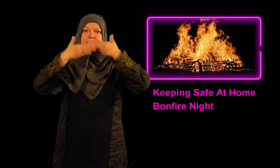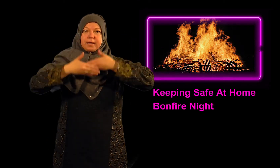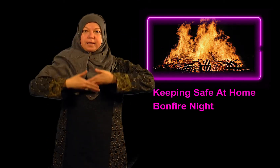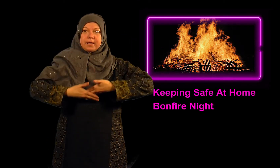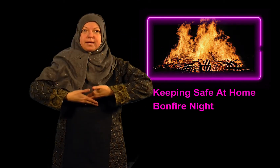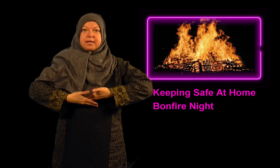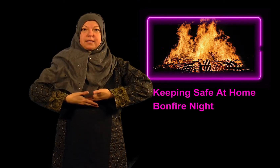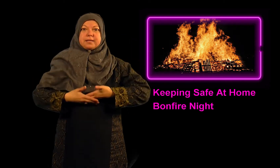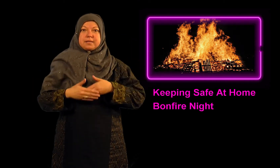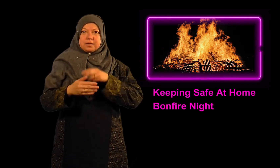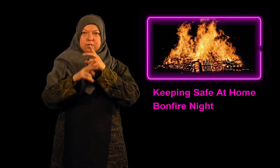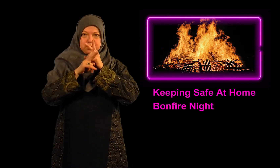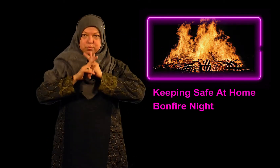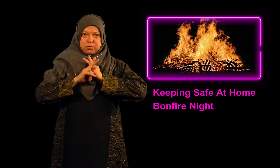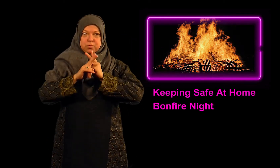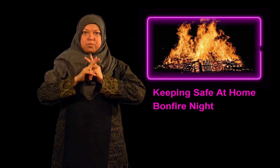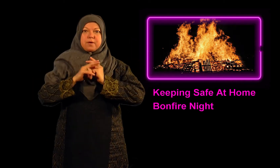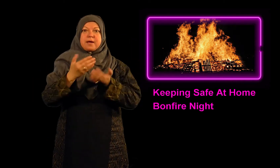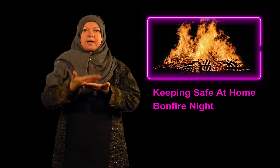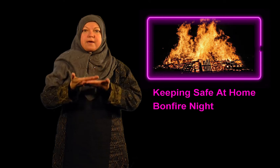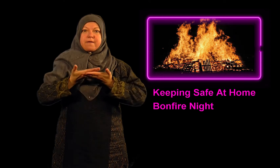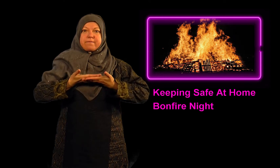Keeping safe at home on Bonfire Night.